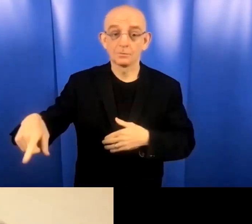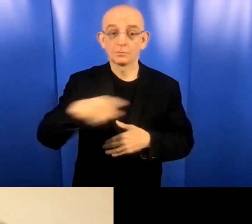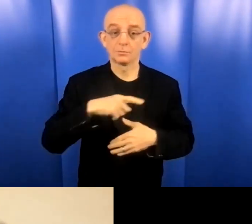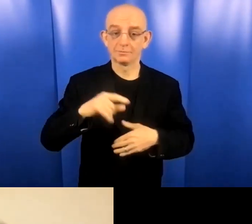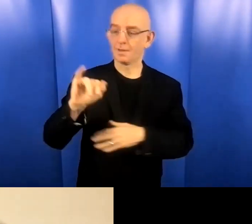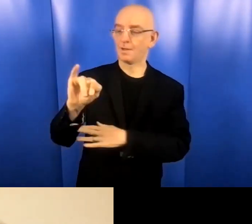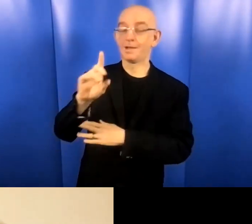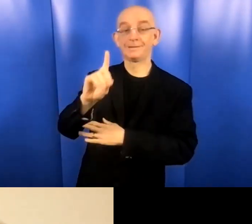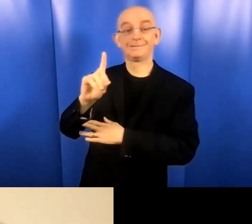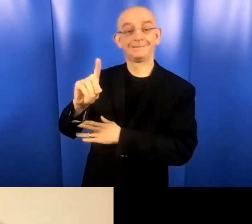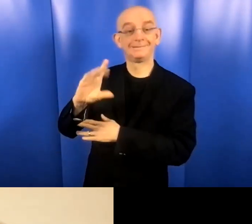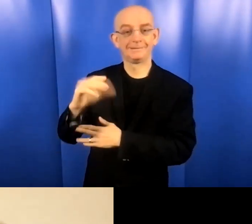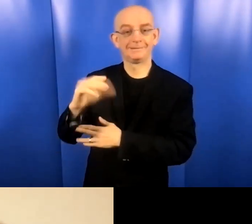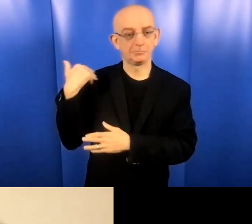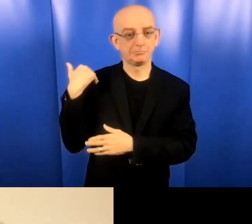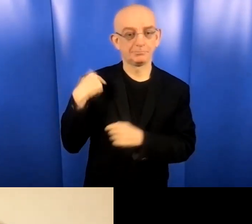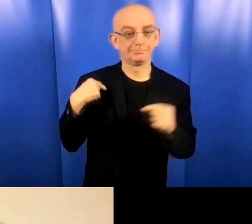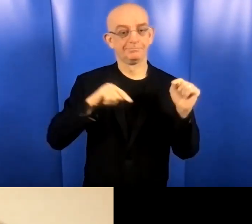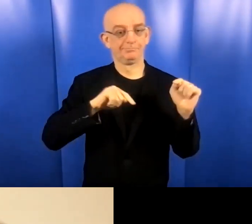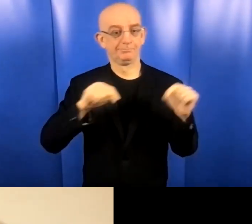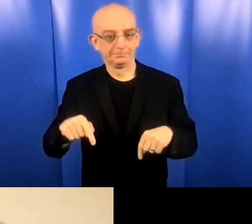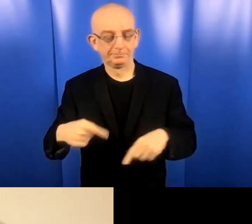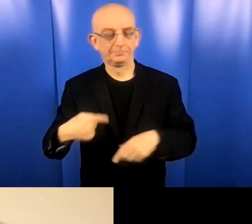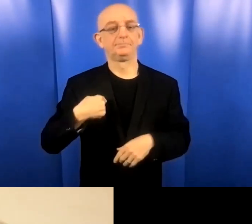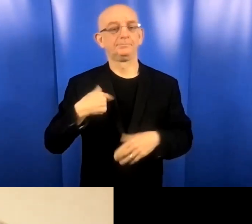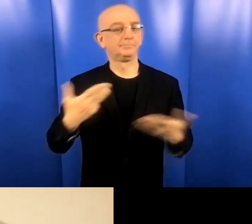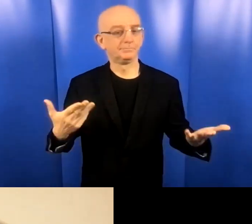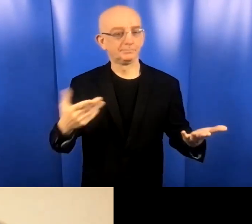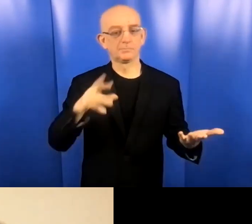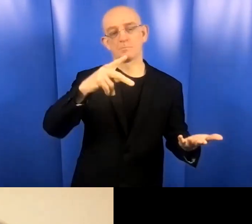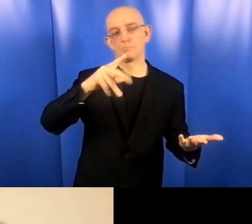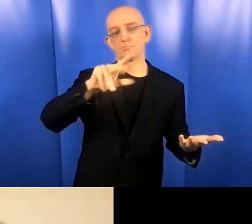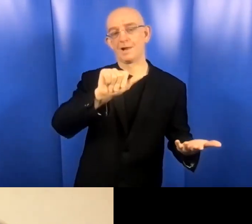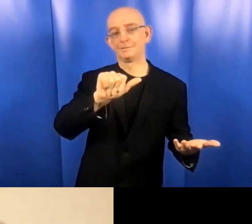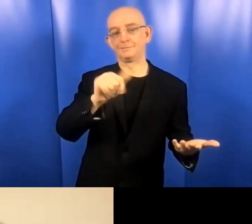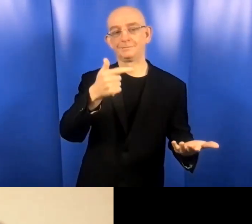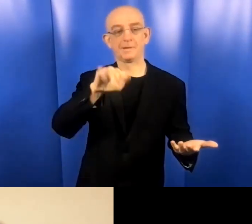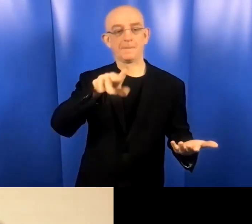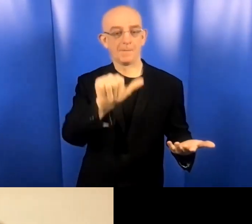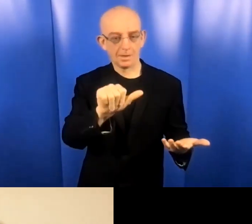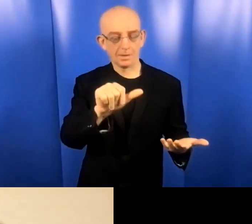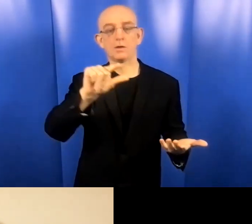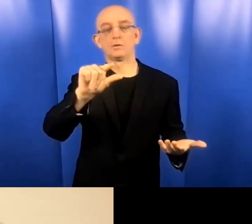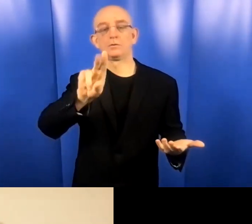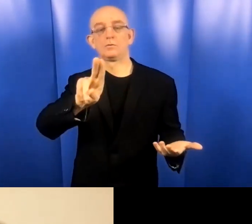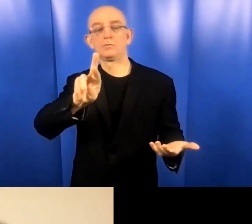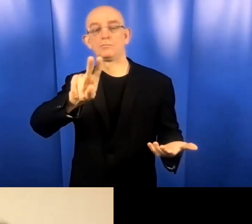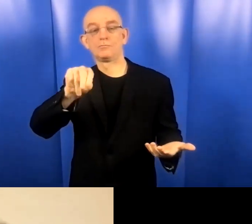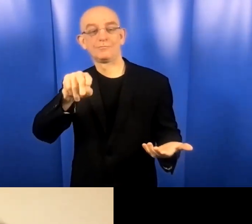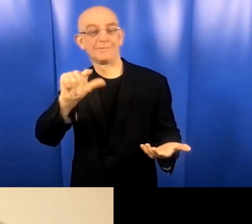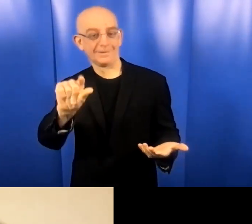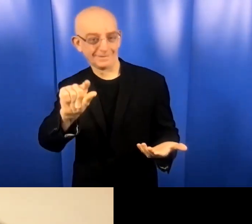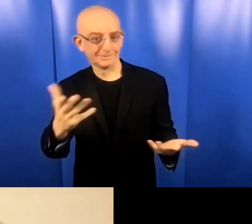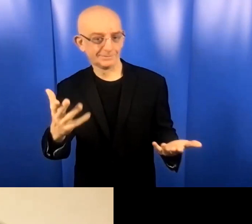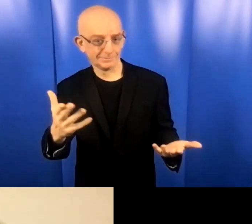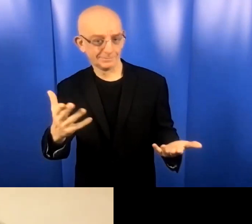Pratima Gurung, and I work for indigenous people with disabilities in my country. And I do work at the regional and